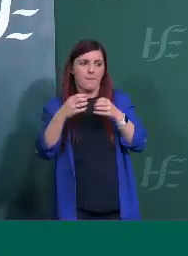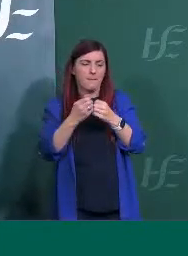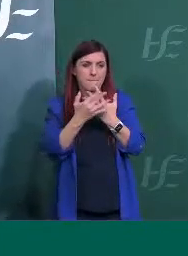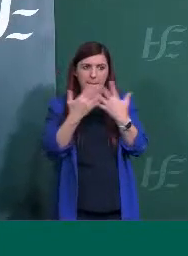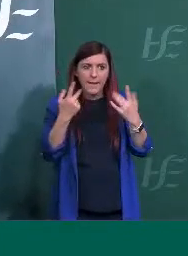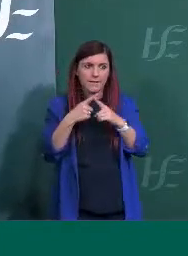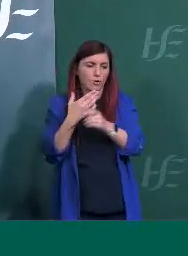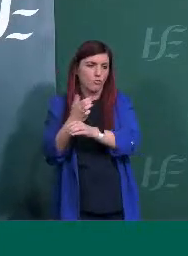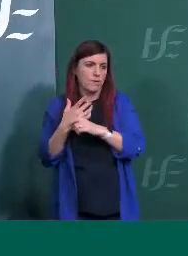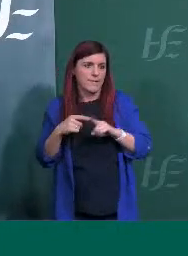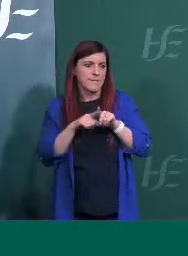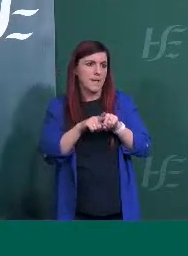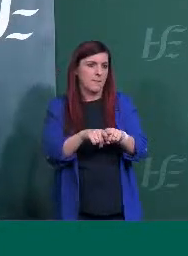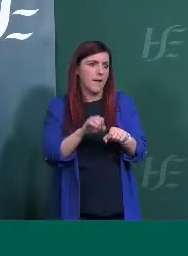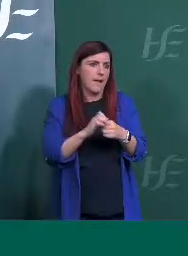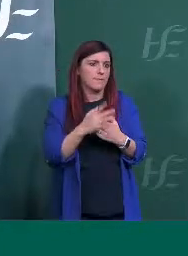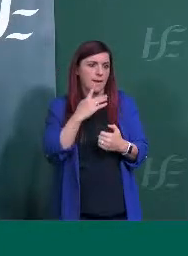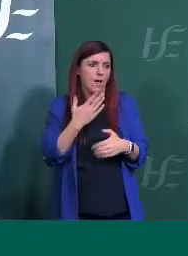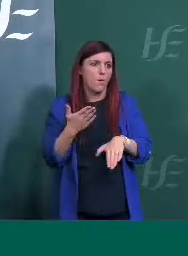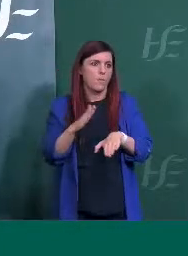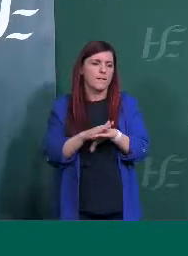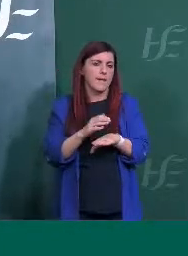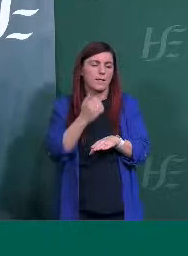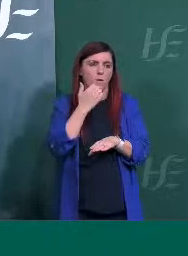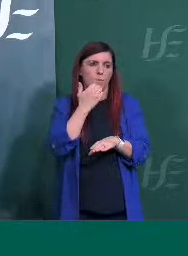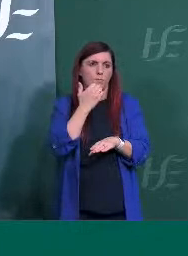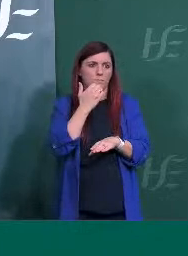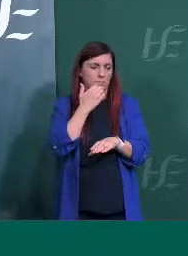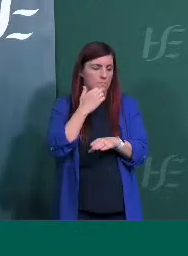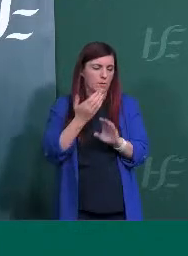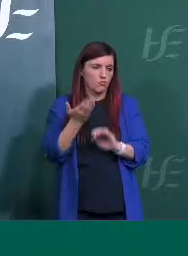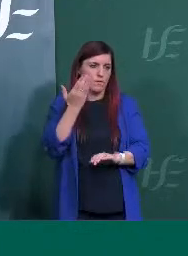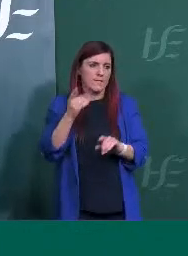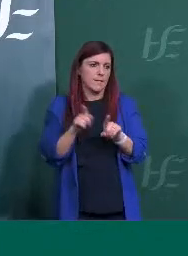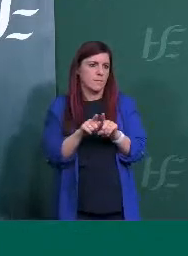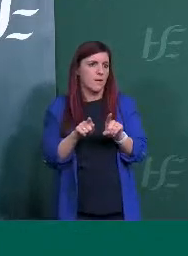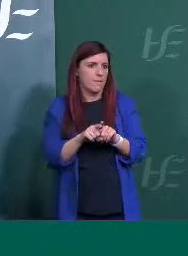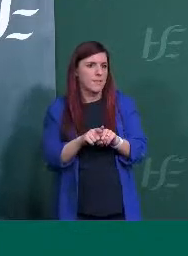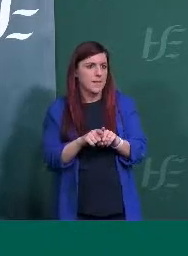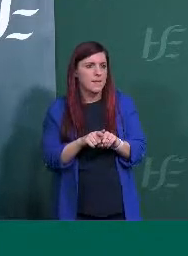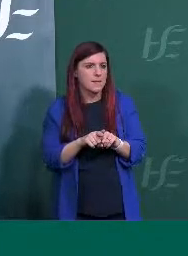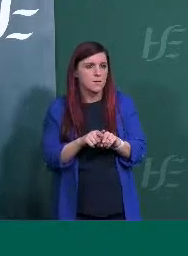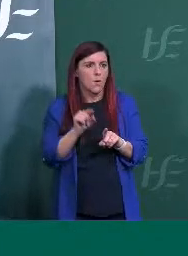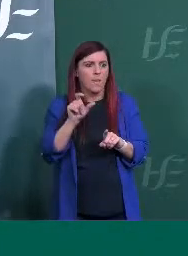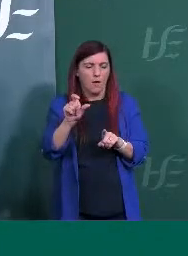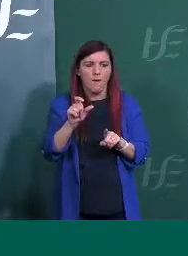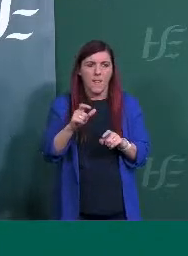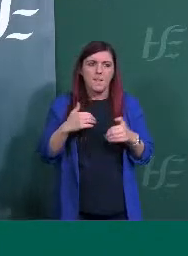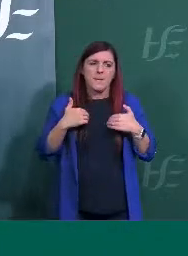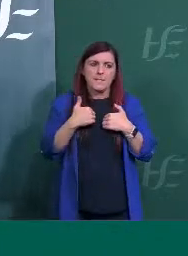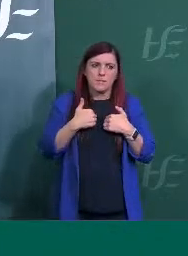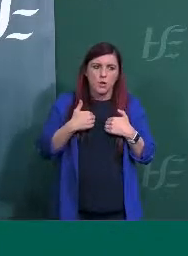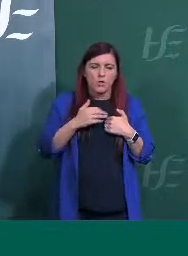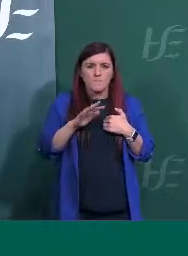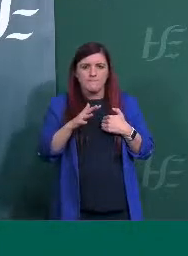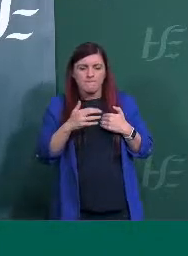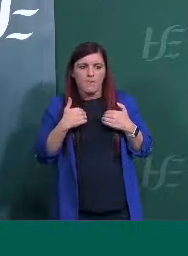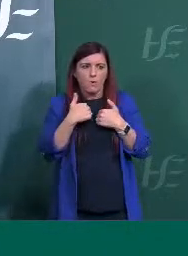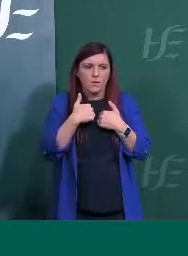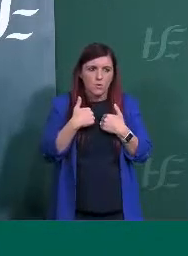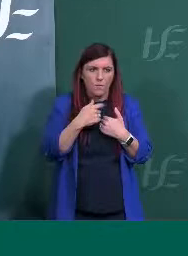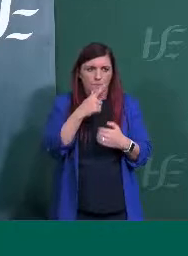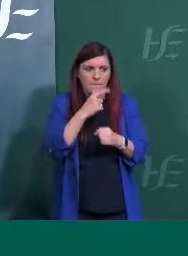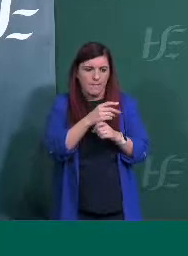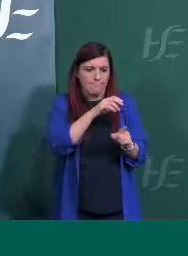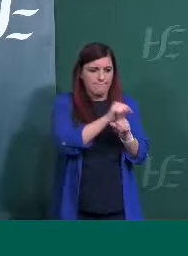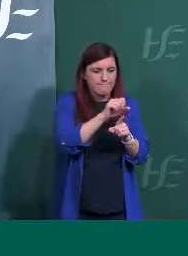an increased death rate in many countries also going up. So certainly of at least moderate concern for them in terms of case numbers and their